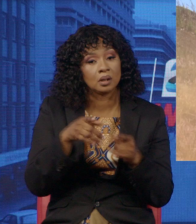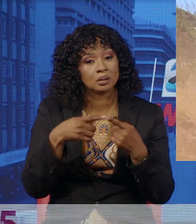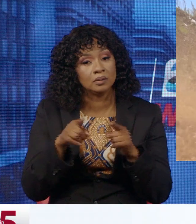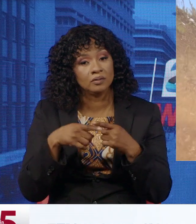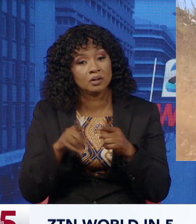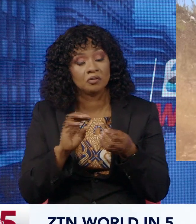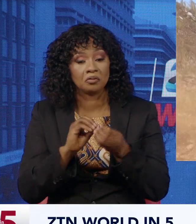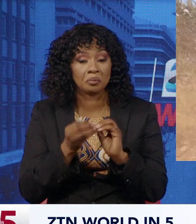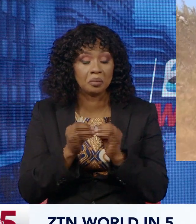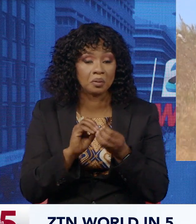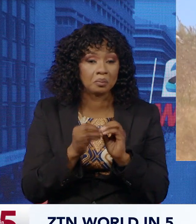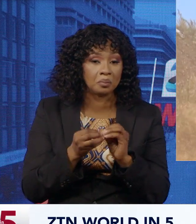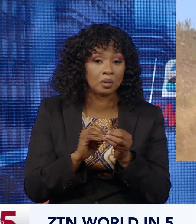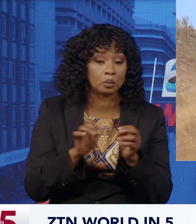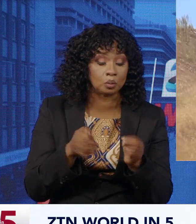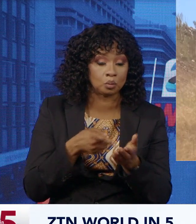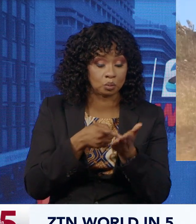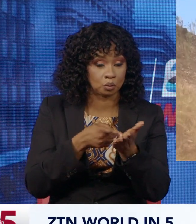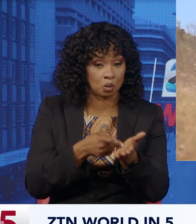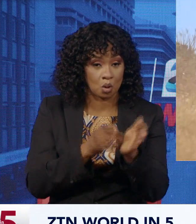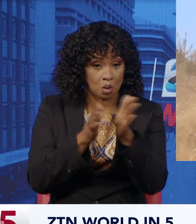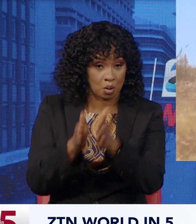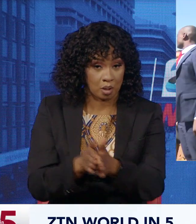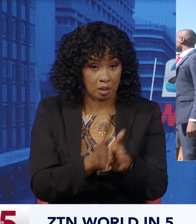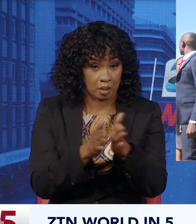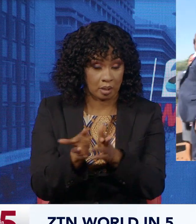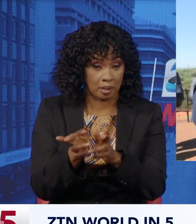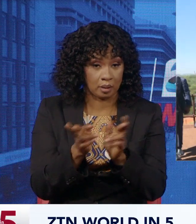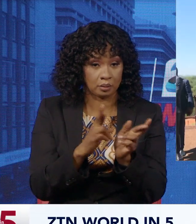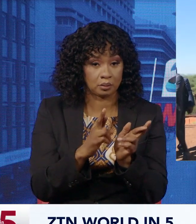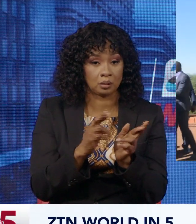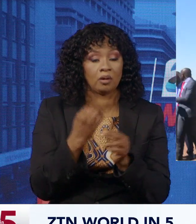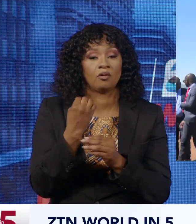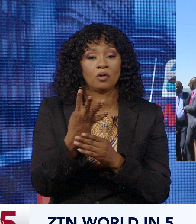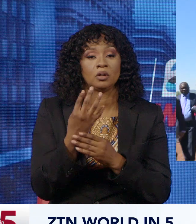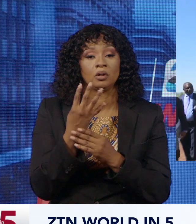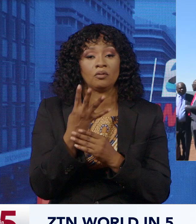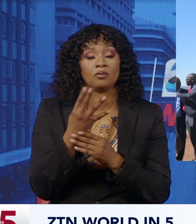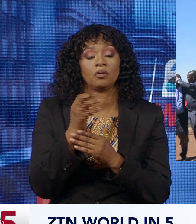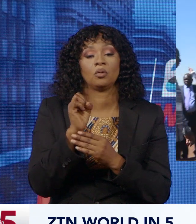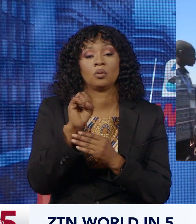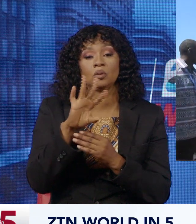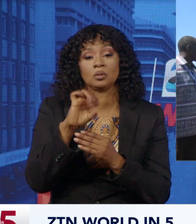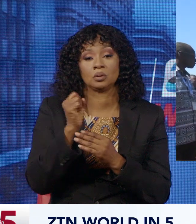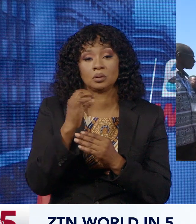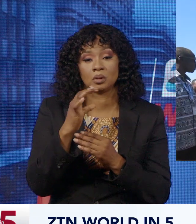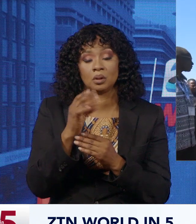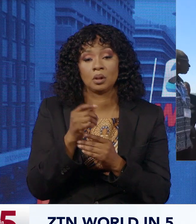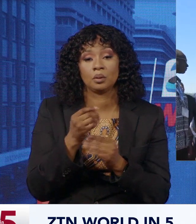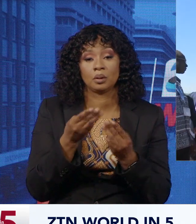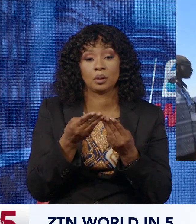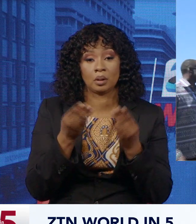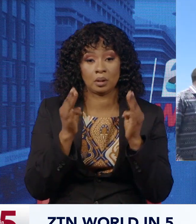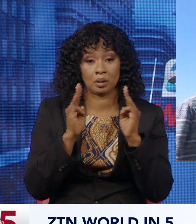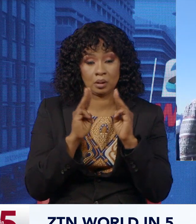to see progress that has been made. The country hosts the 44th edition of the SADC summit, with President Emmerson Mnangagwa